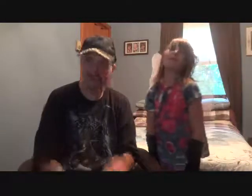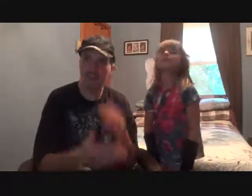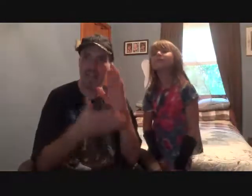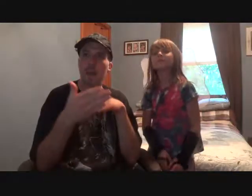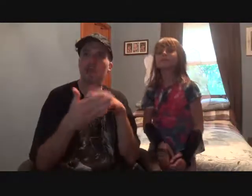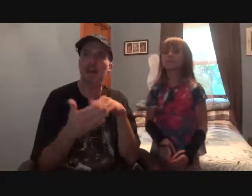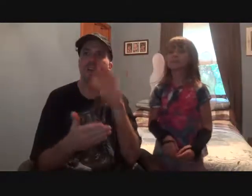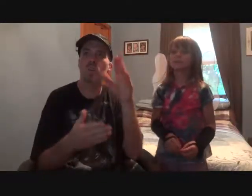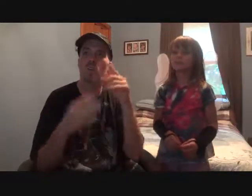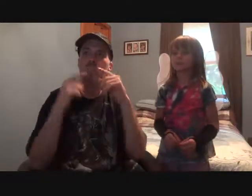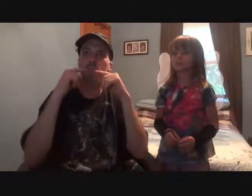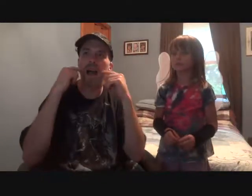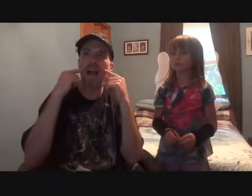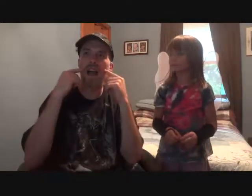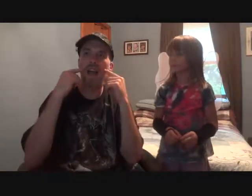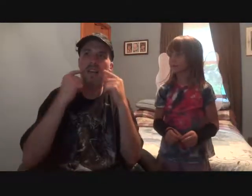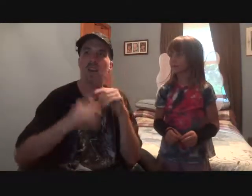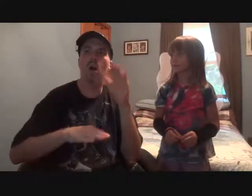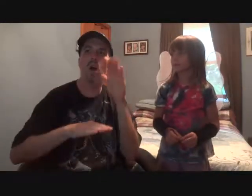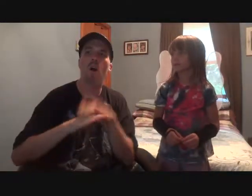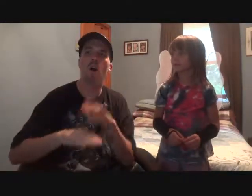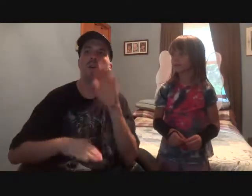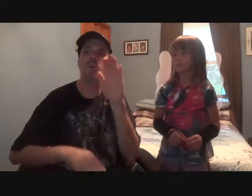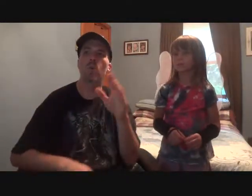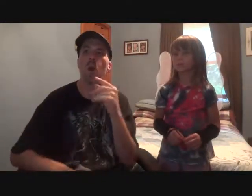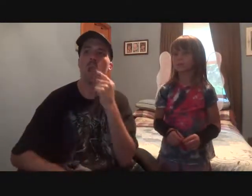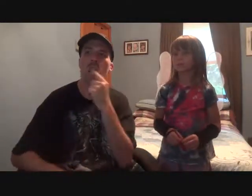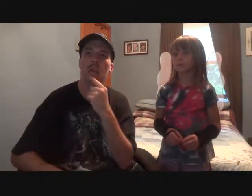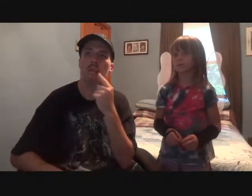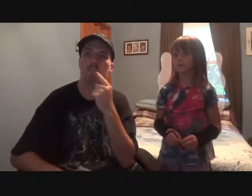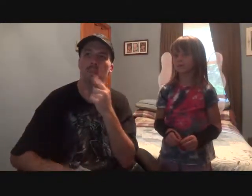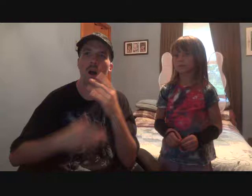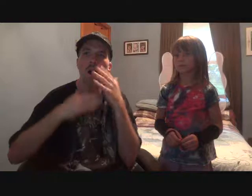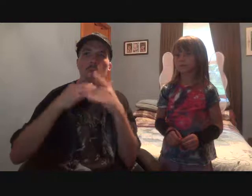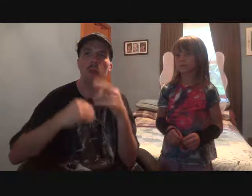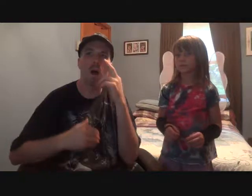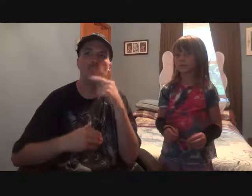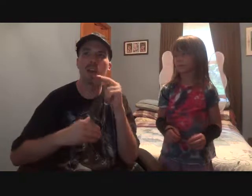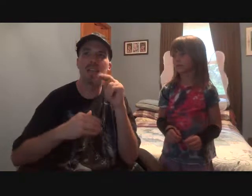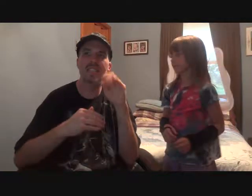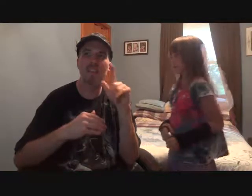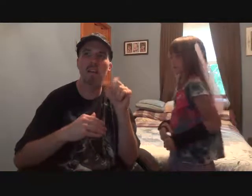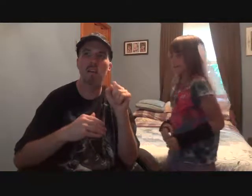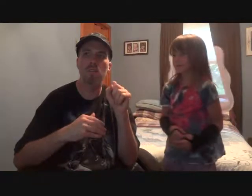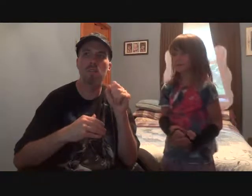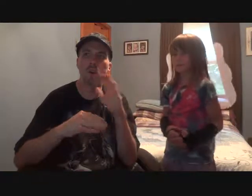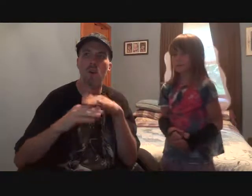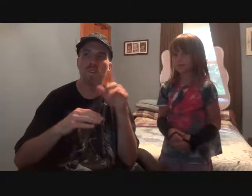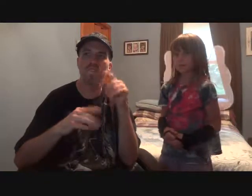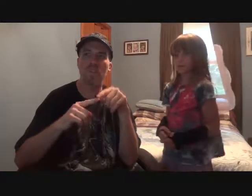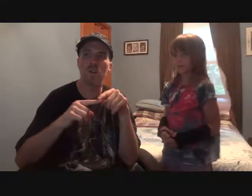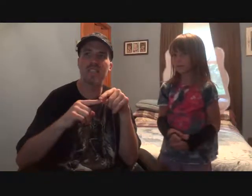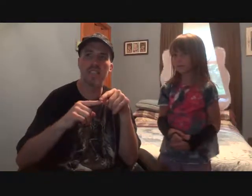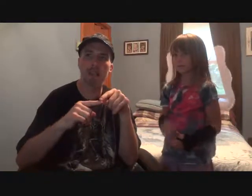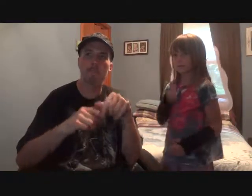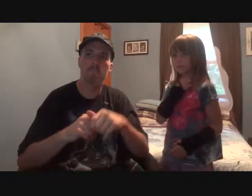Put your smile on your lips, put red nails on your fingertips,